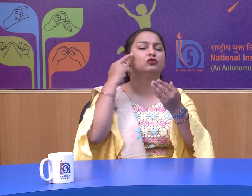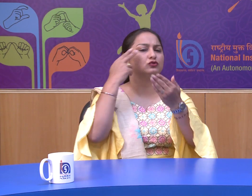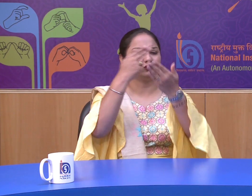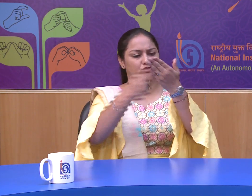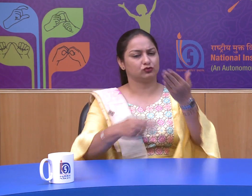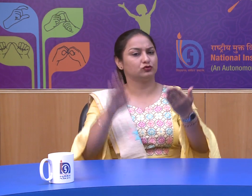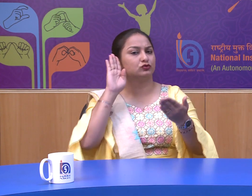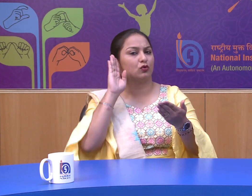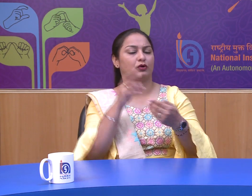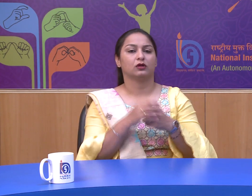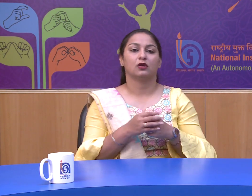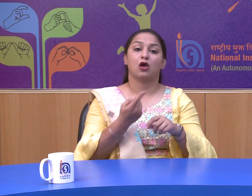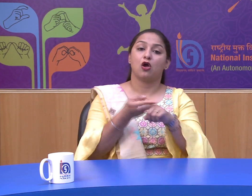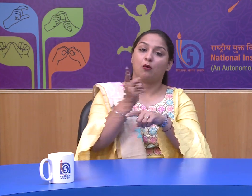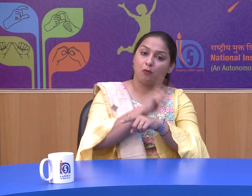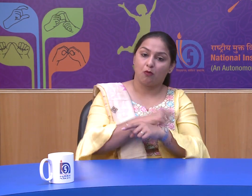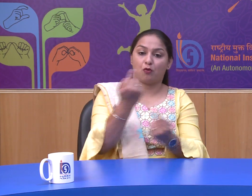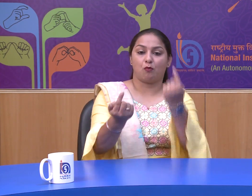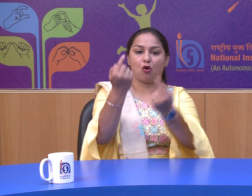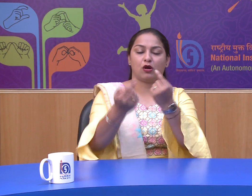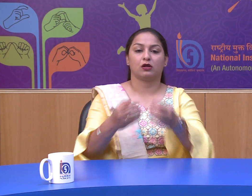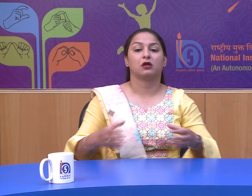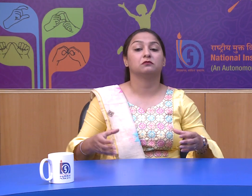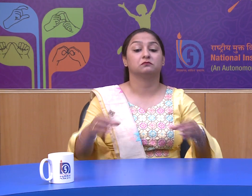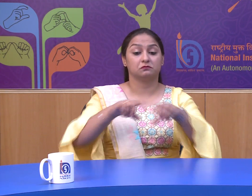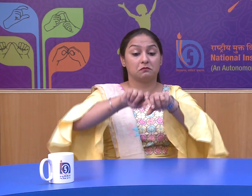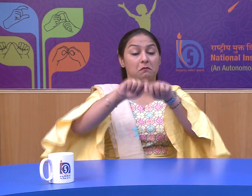towards political unification.